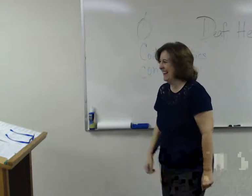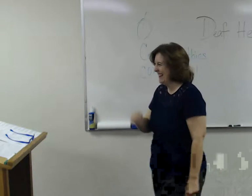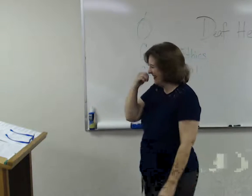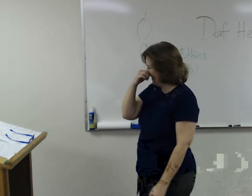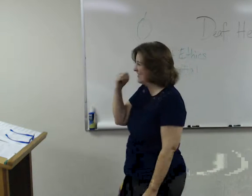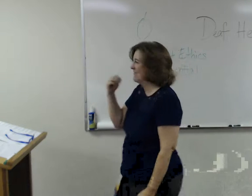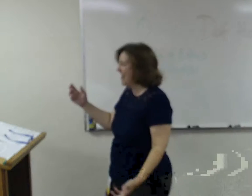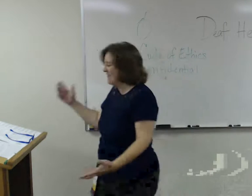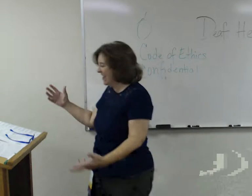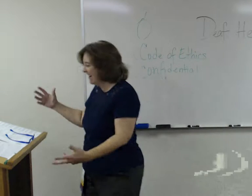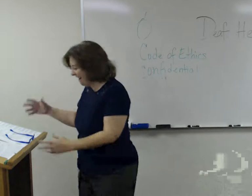No. That's why I'm here.